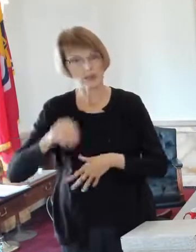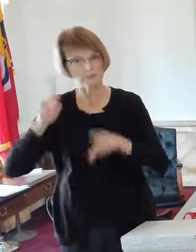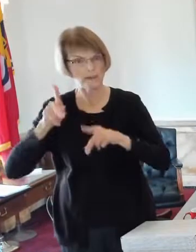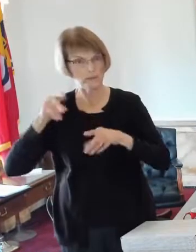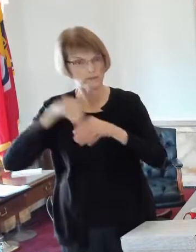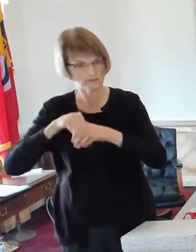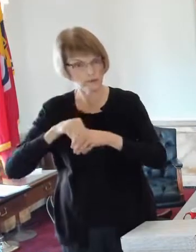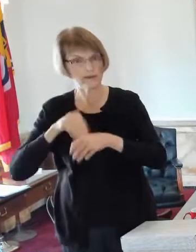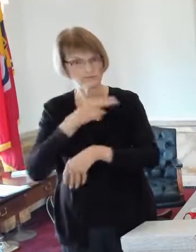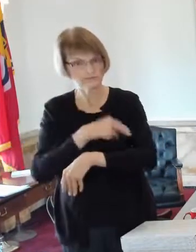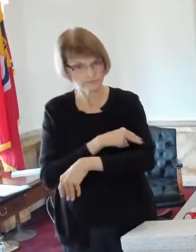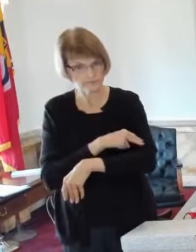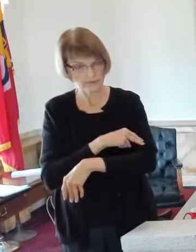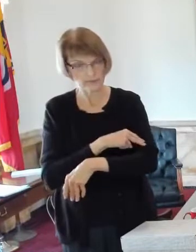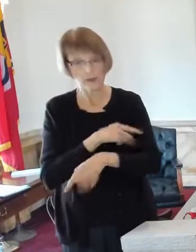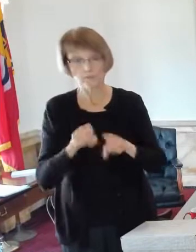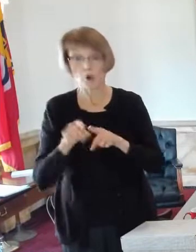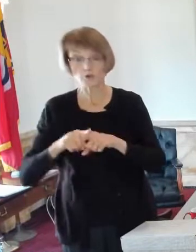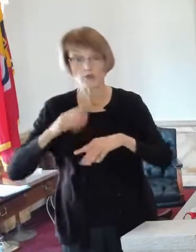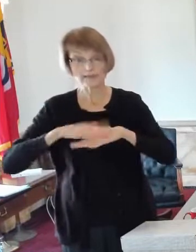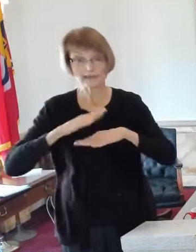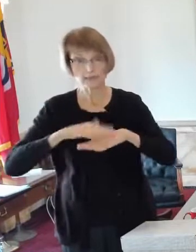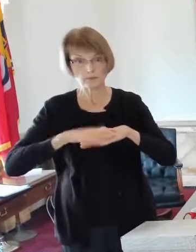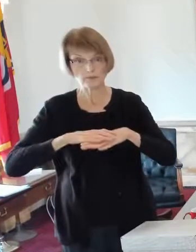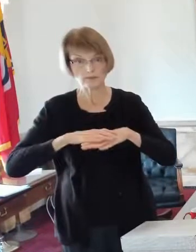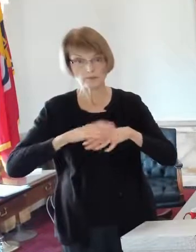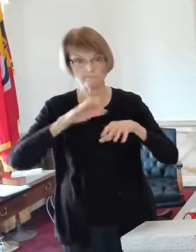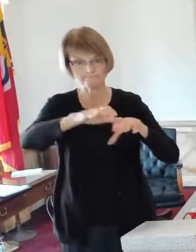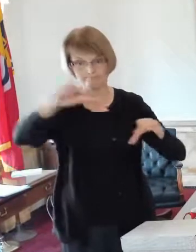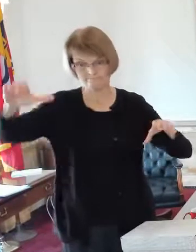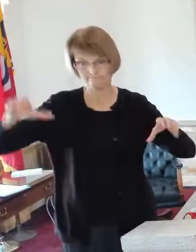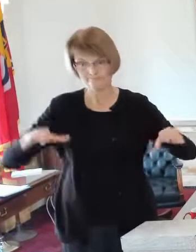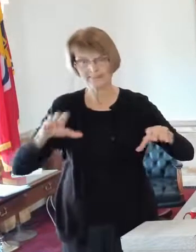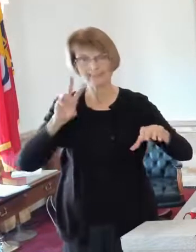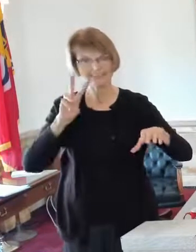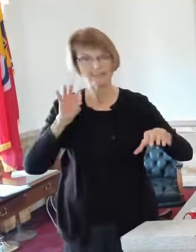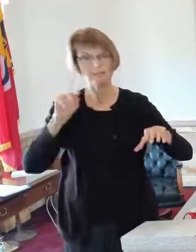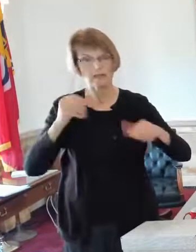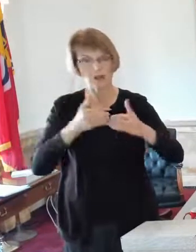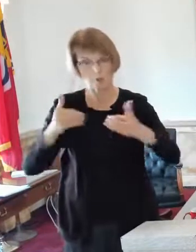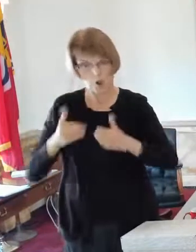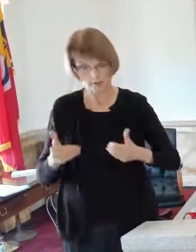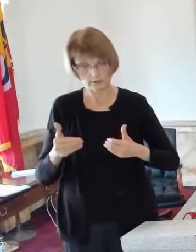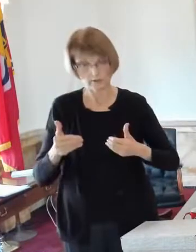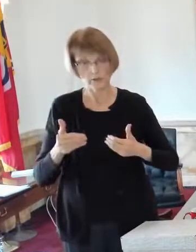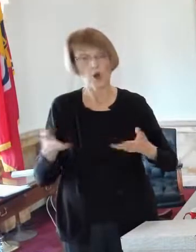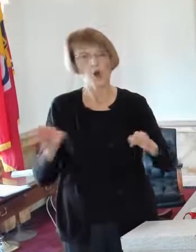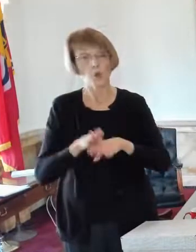to be socially distanced. The tables have to be 6 feet apart. And closing time is midnight.